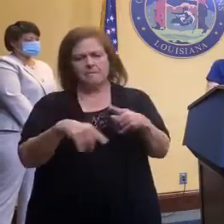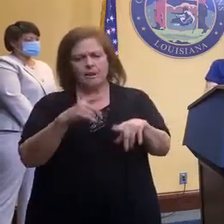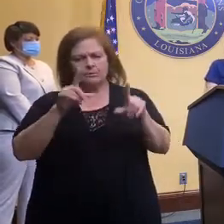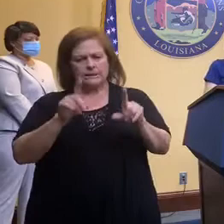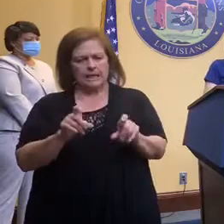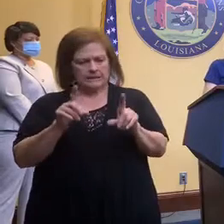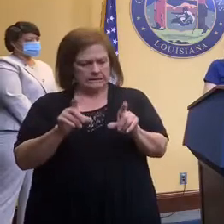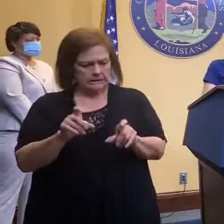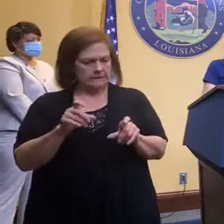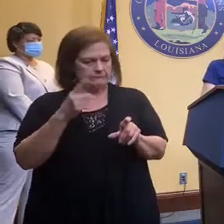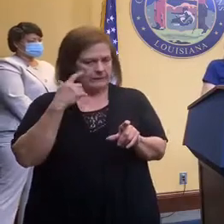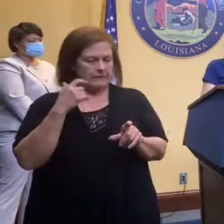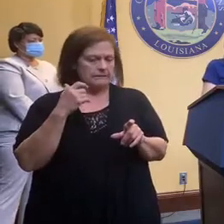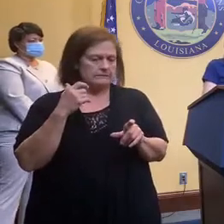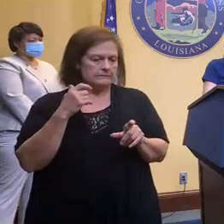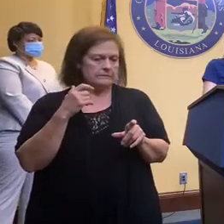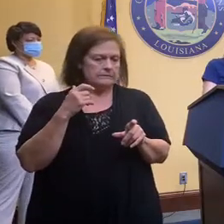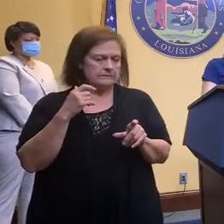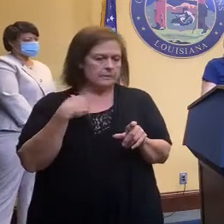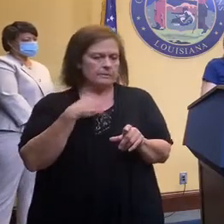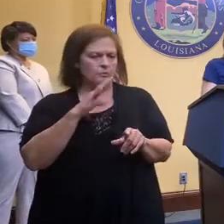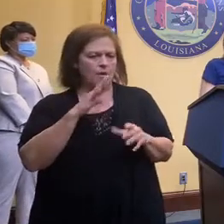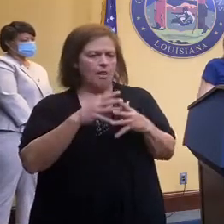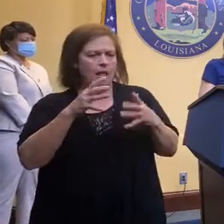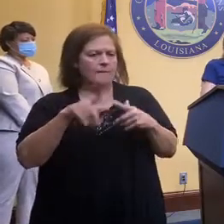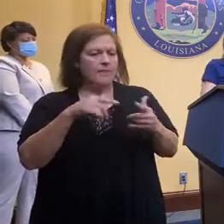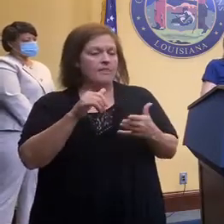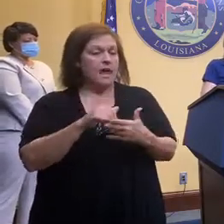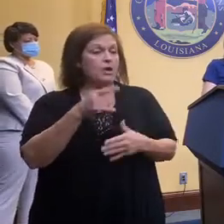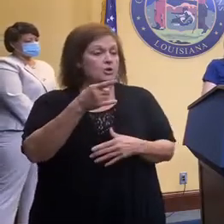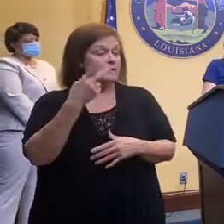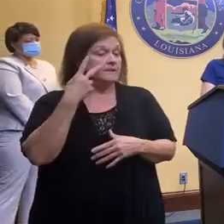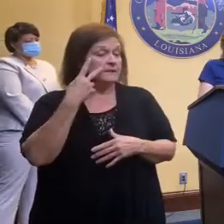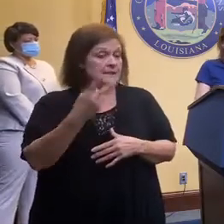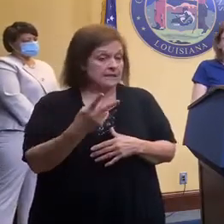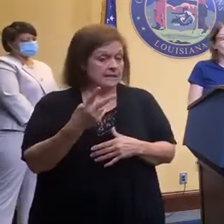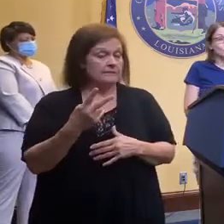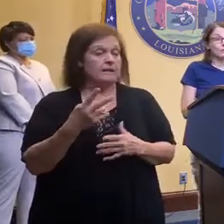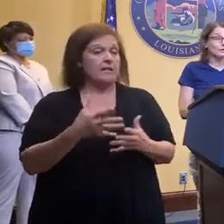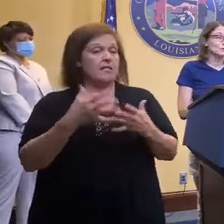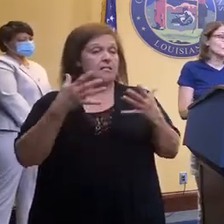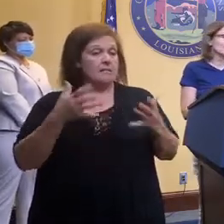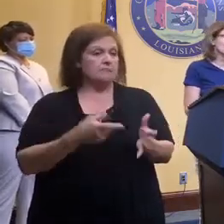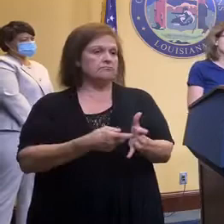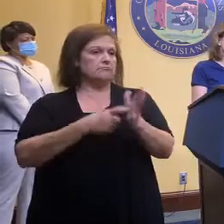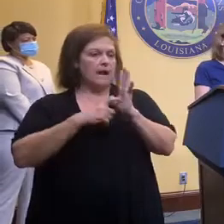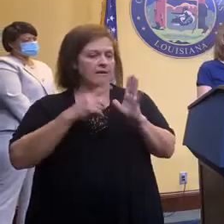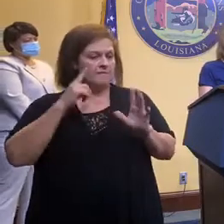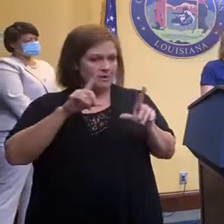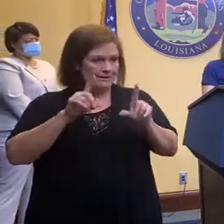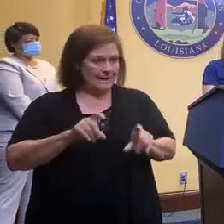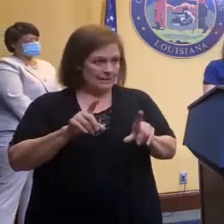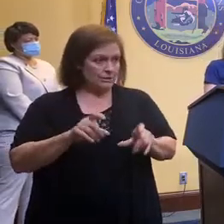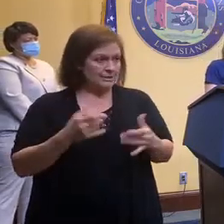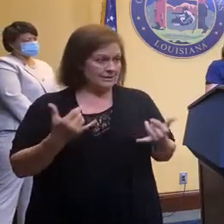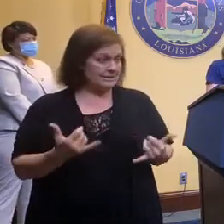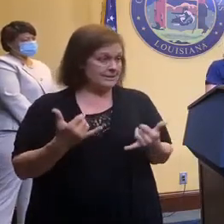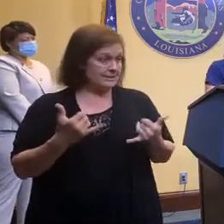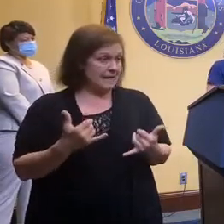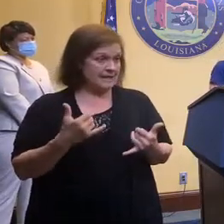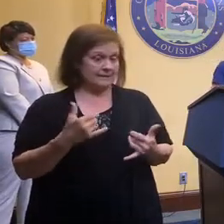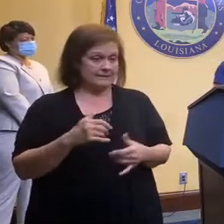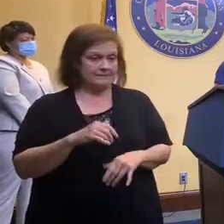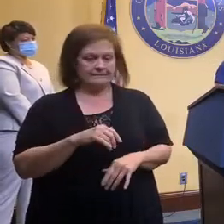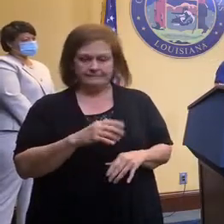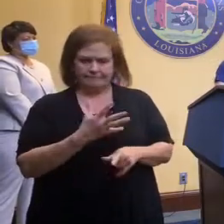been such a hot topic the last couple of days. As you've seen, we continue to see a substantial demand for testing. Today, we ran out of spots 30